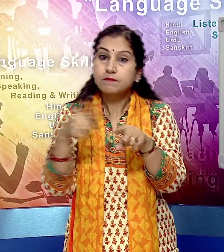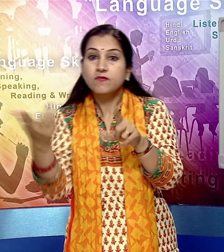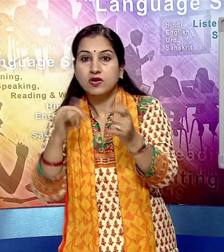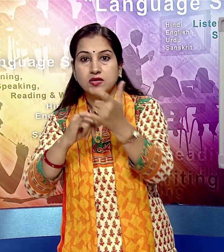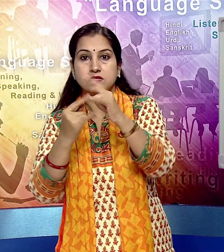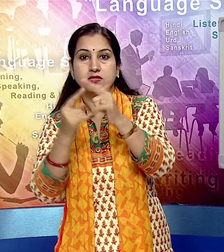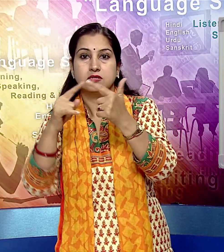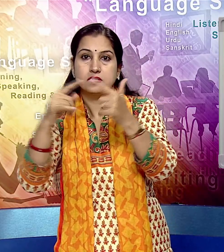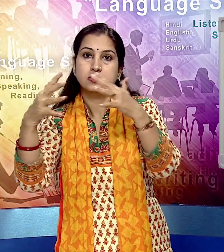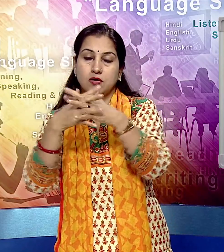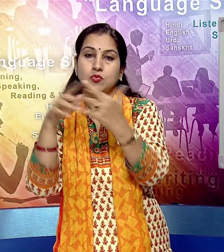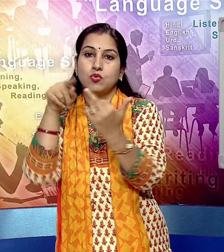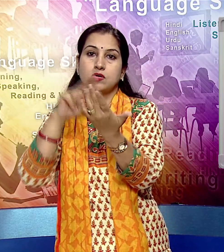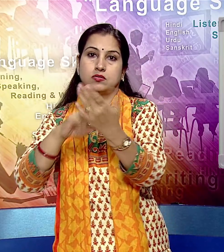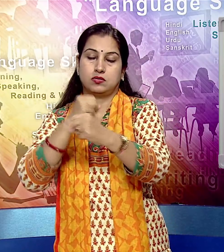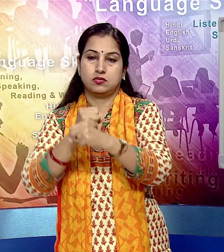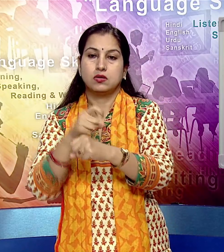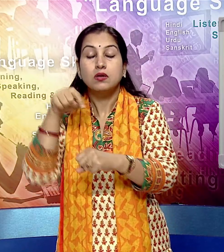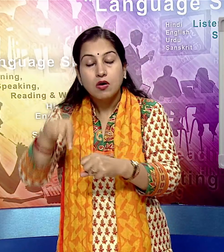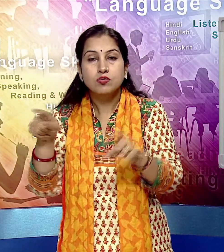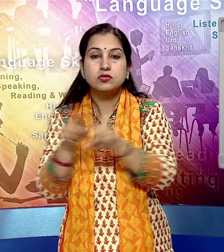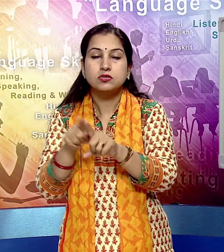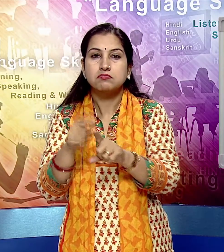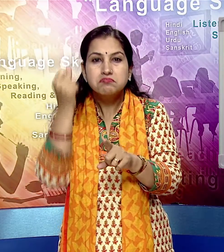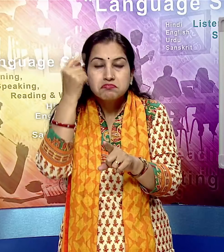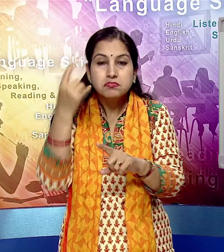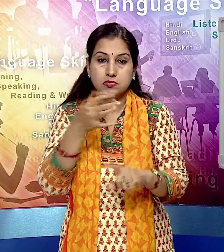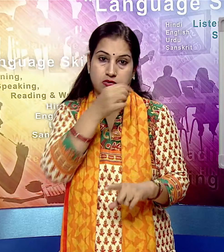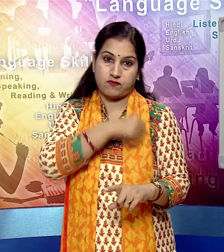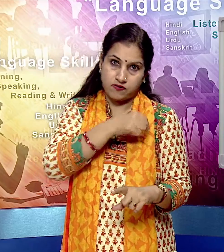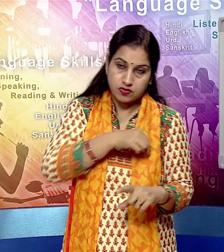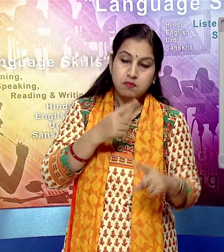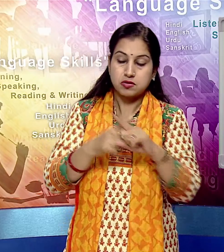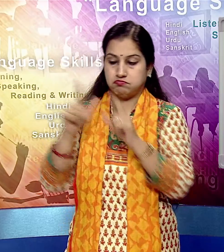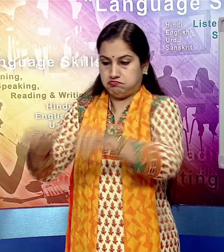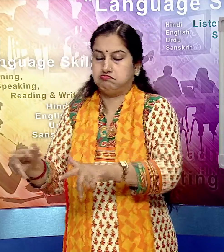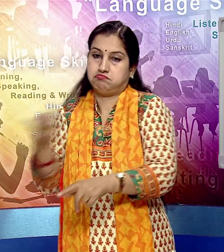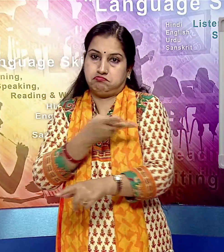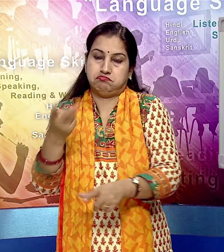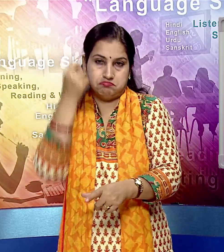Let's understand the advantages and disadvantages.